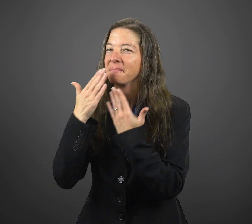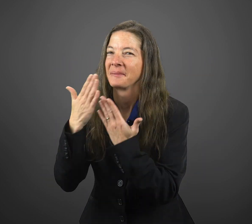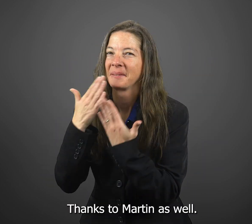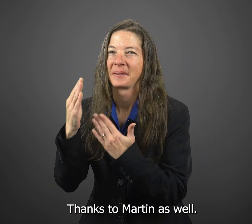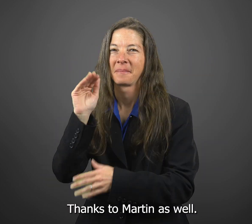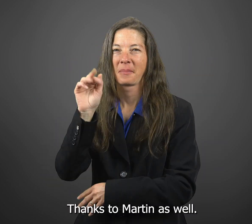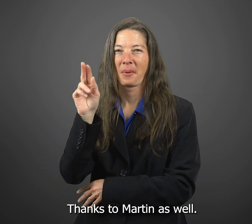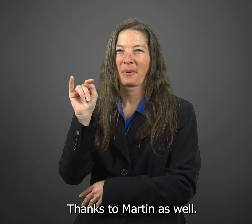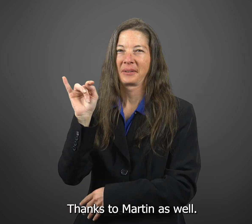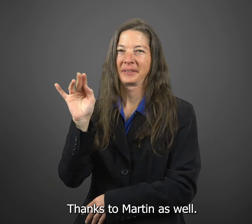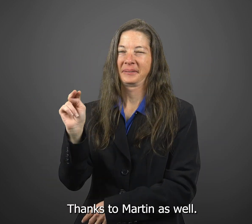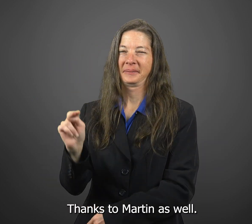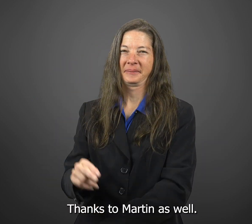Thanks to Martin as well.